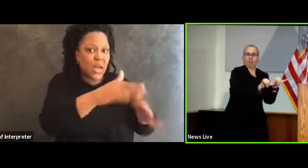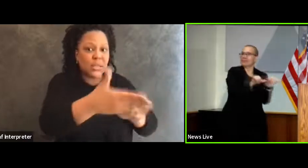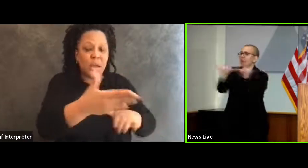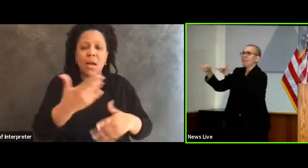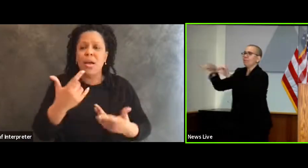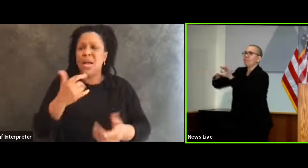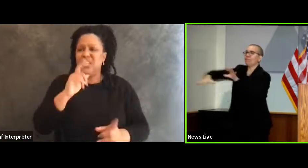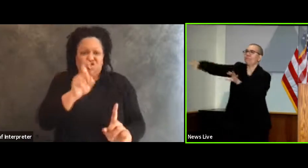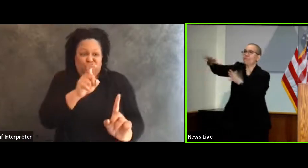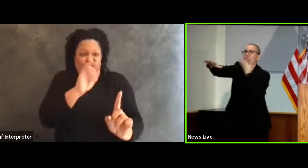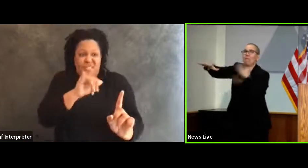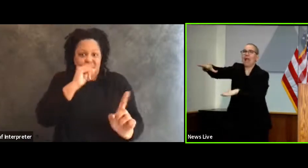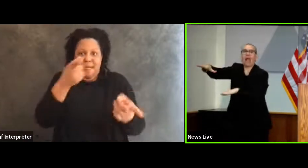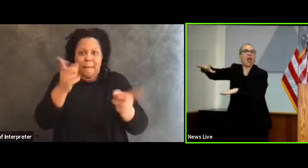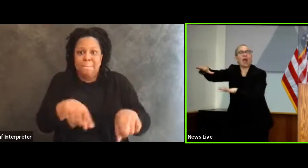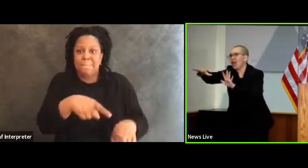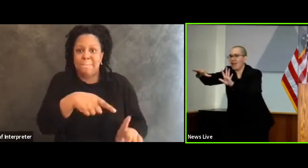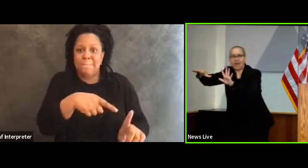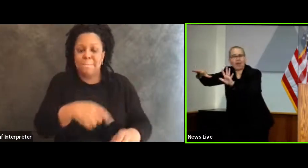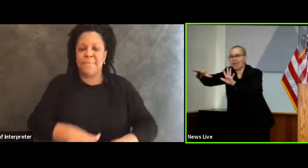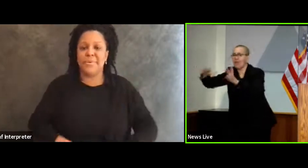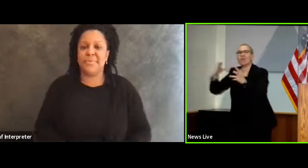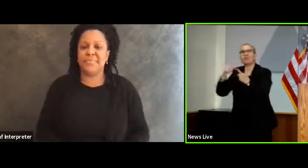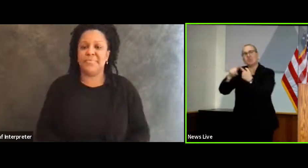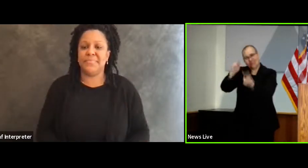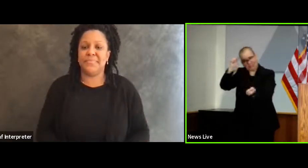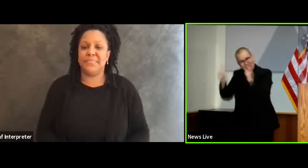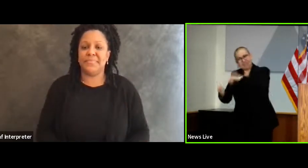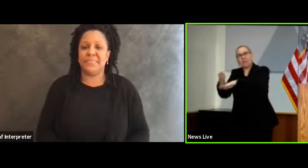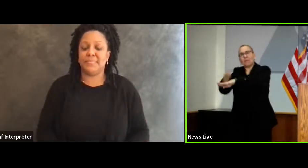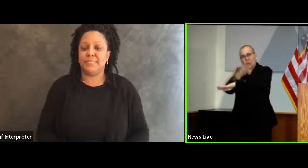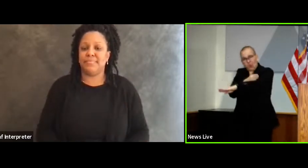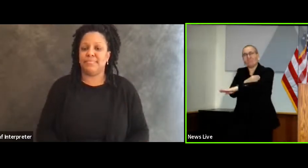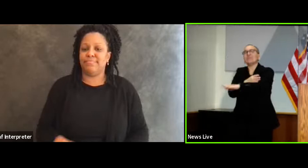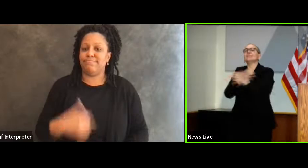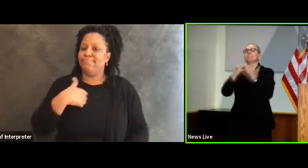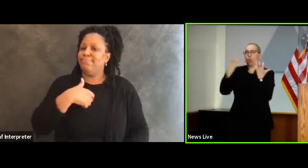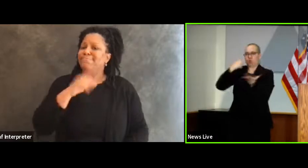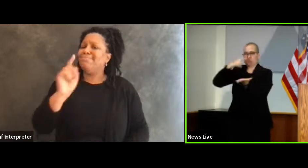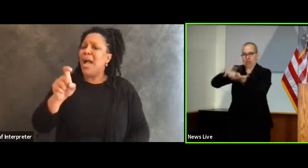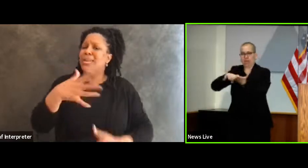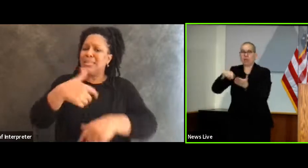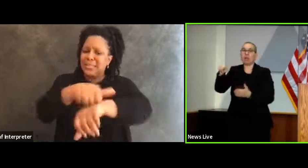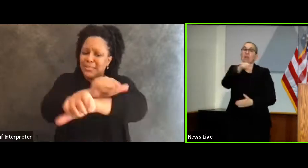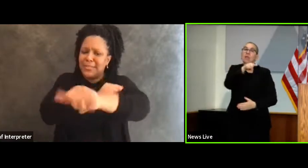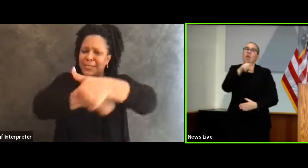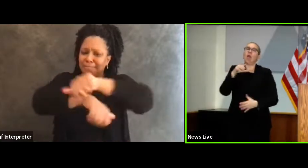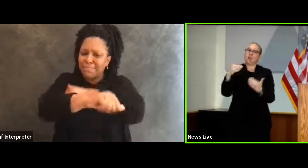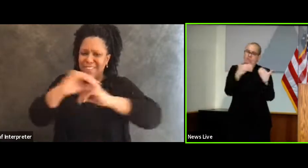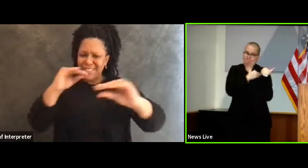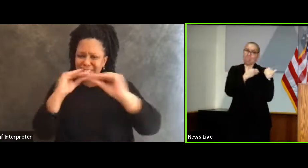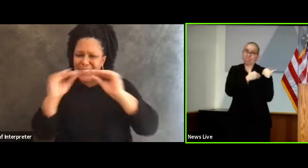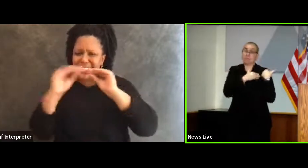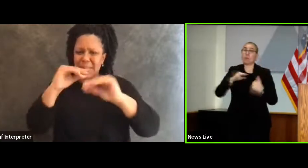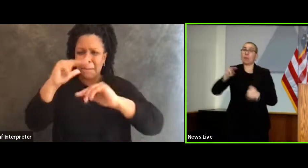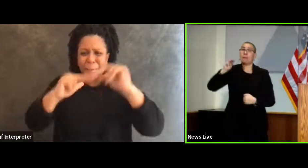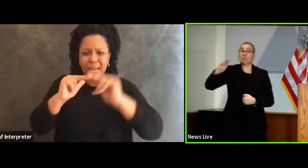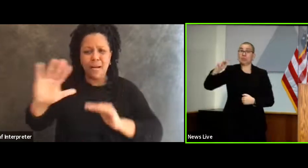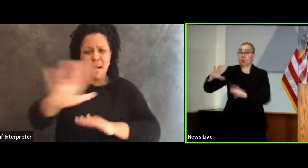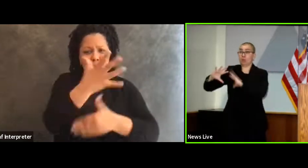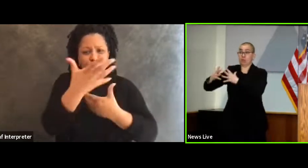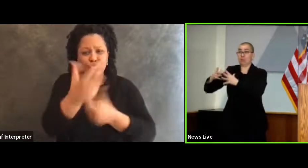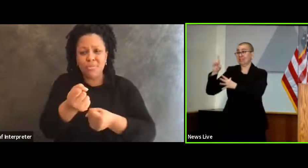steps to improve accountability and public trust. We in the Minnesota House DFL, in the Minnesota House of Representatives,